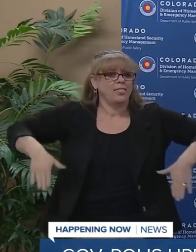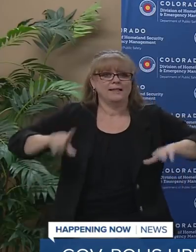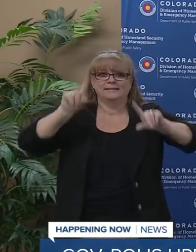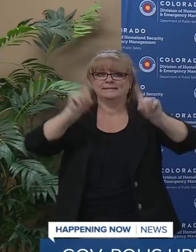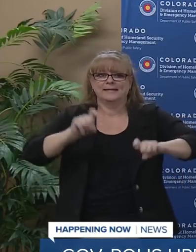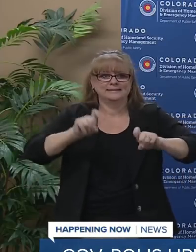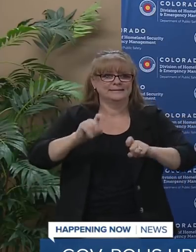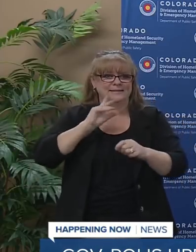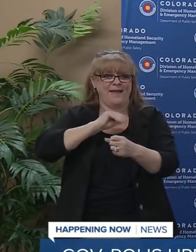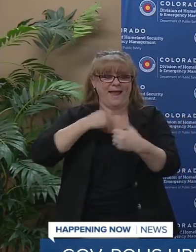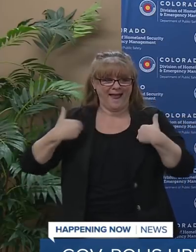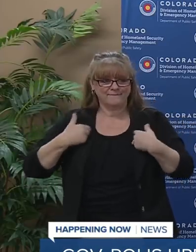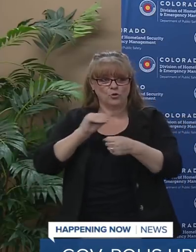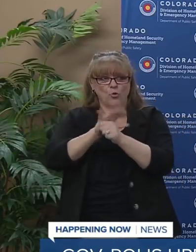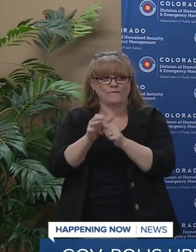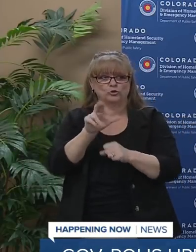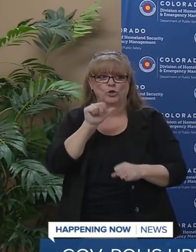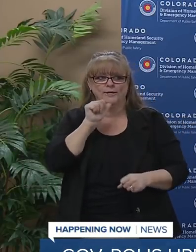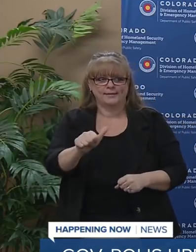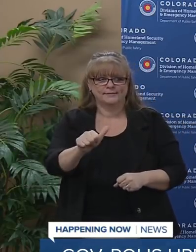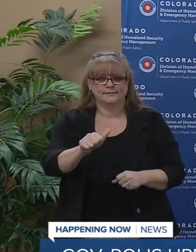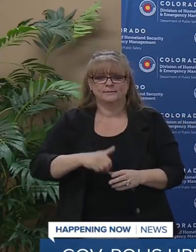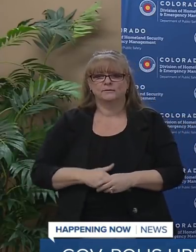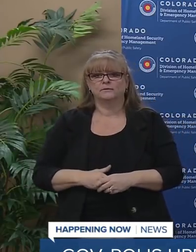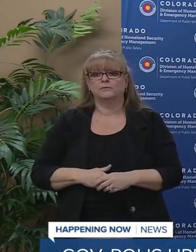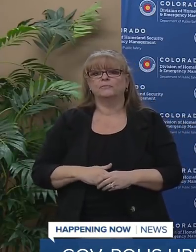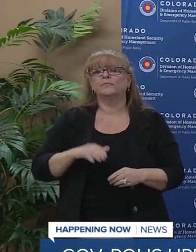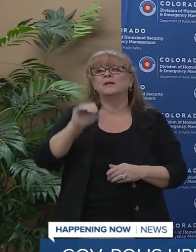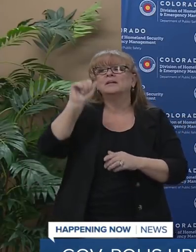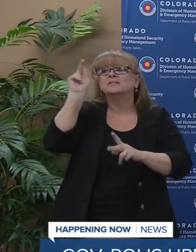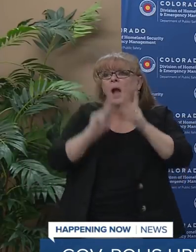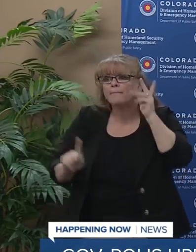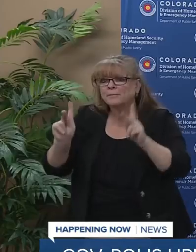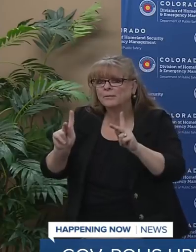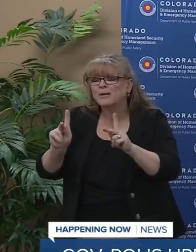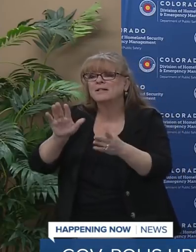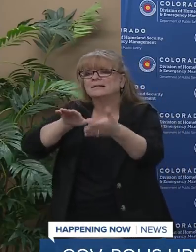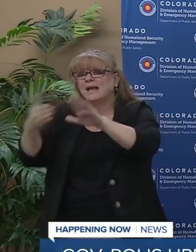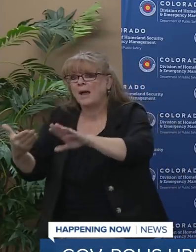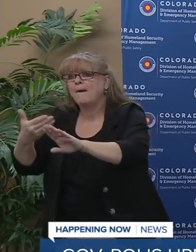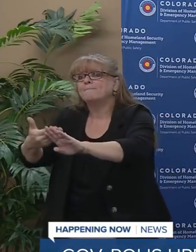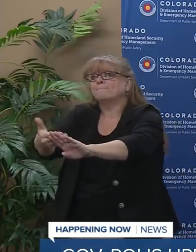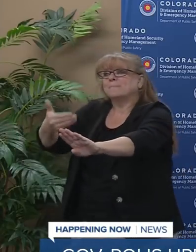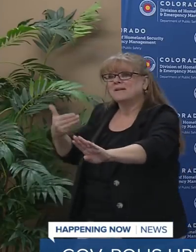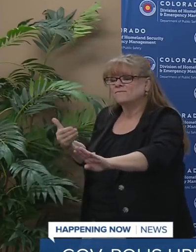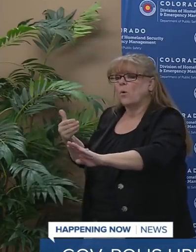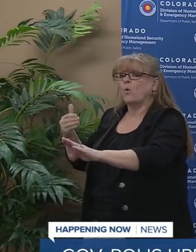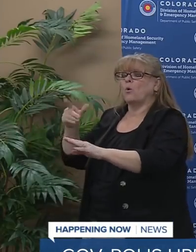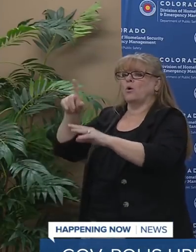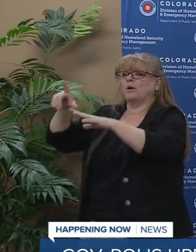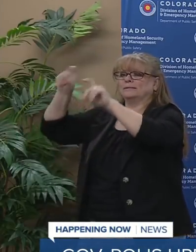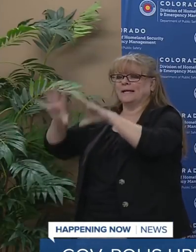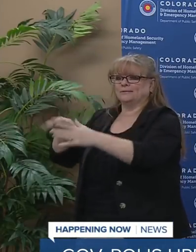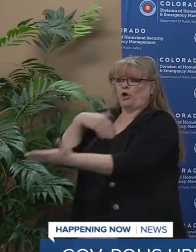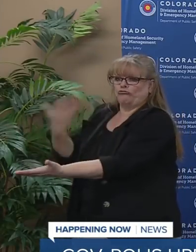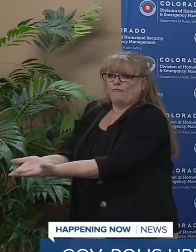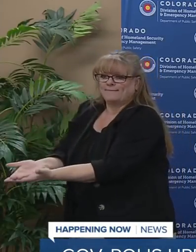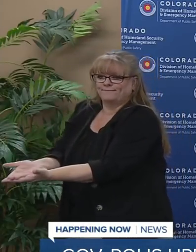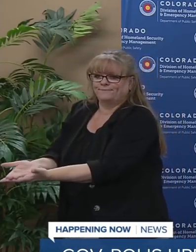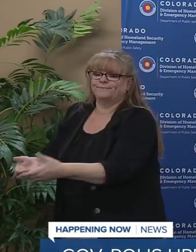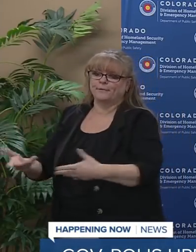It's also possible that there were some before this diagnosis became as common as it is today. But it's not off by an order